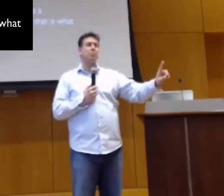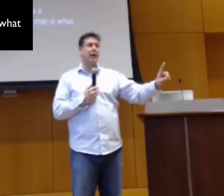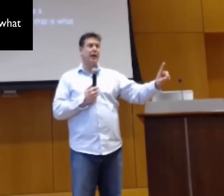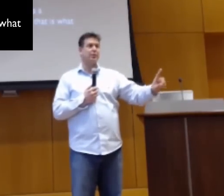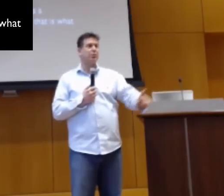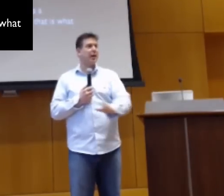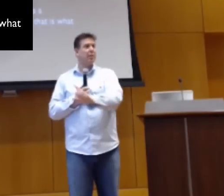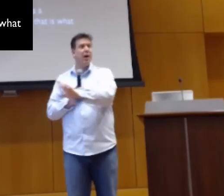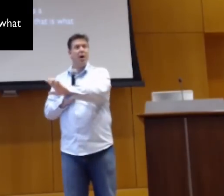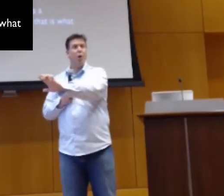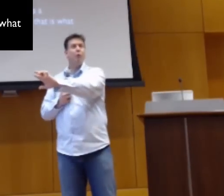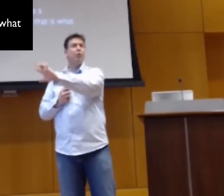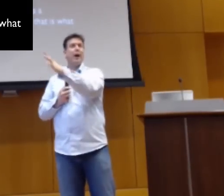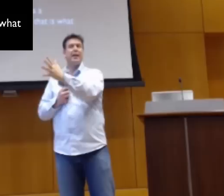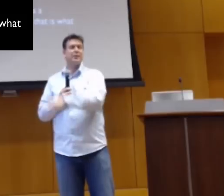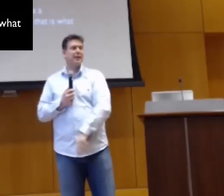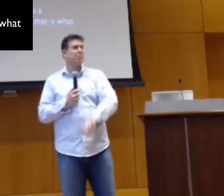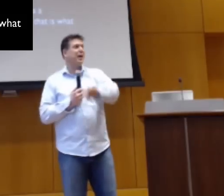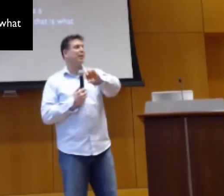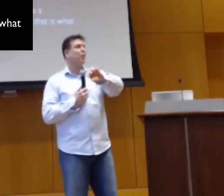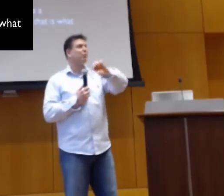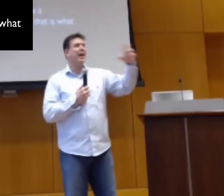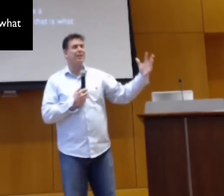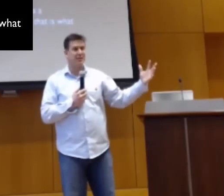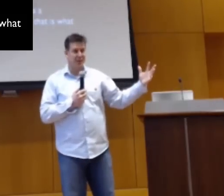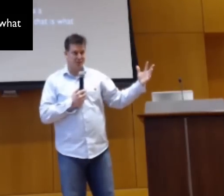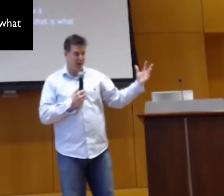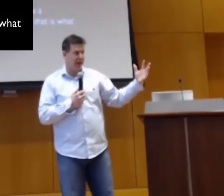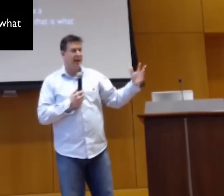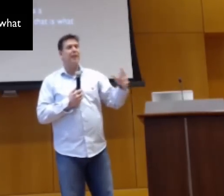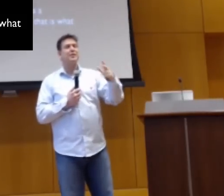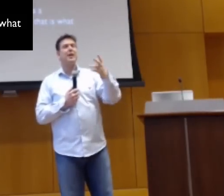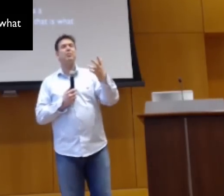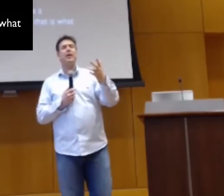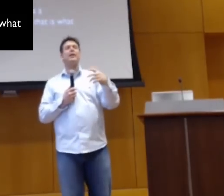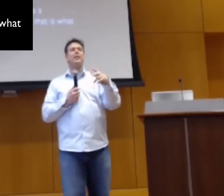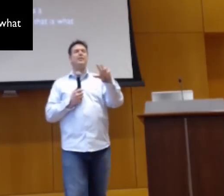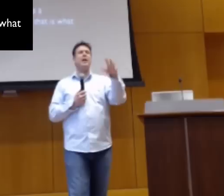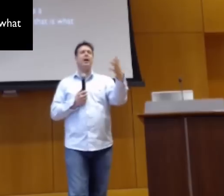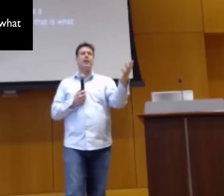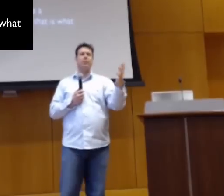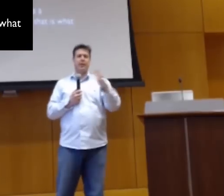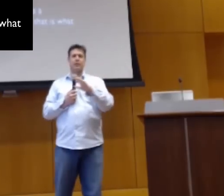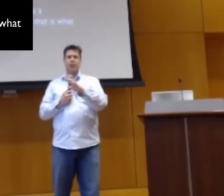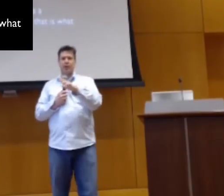of something else. We're talking about a whole variety of sounds impacting a whole variety of sounds, right? And the same kind of thing is occurring